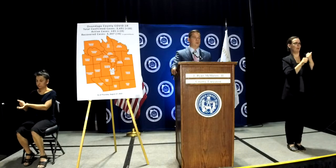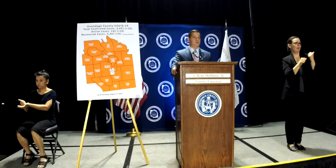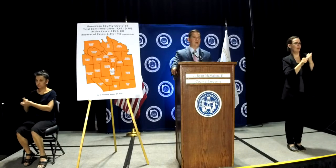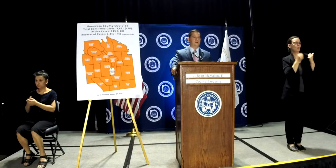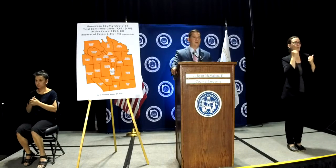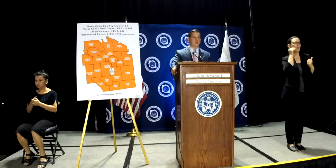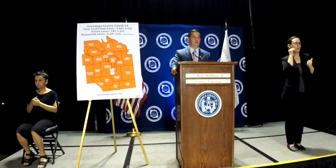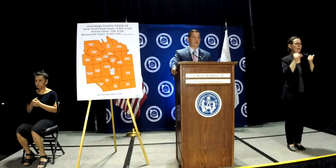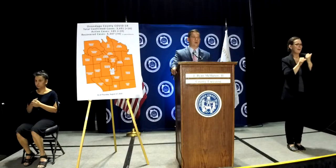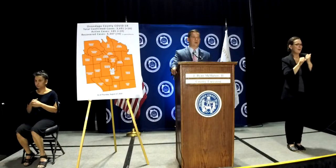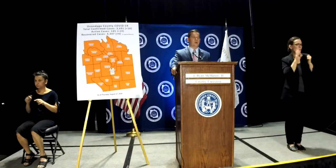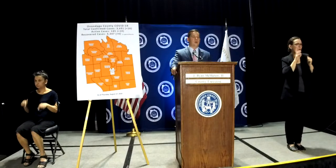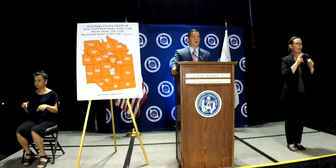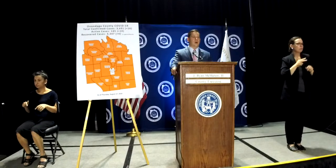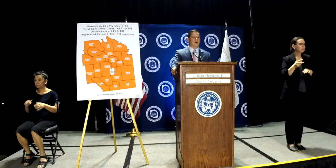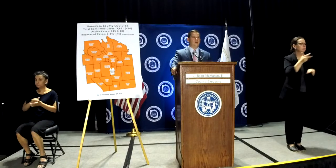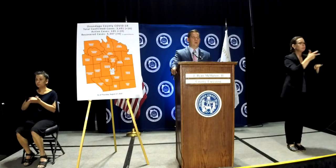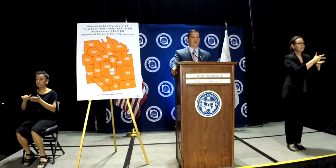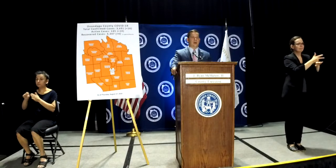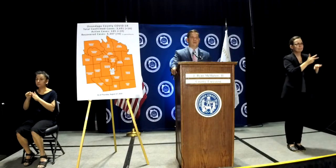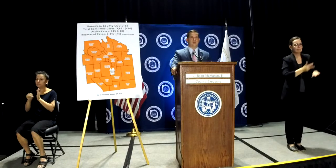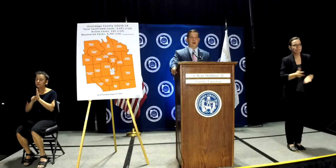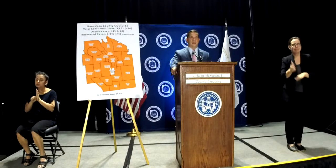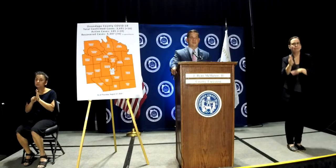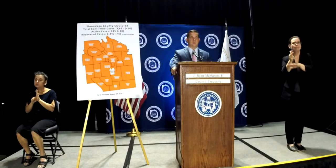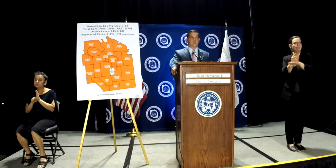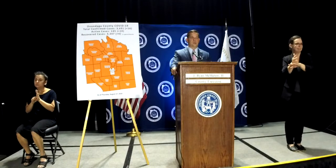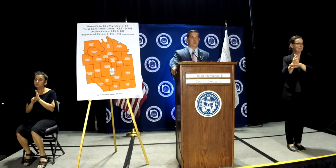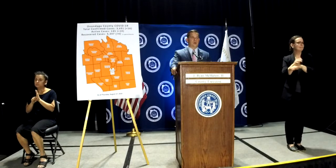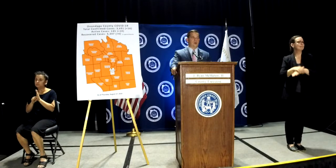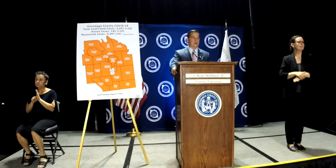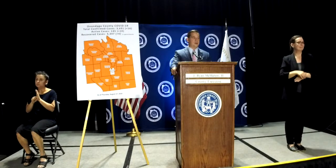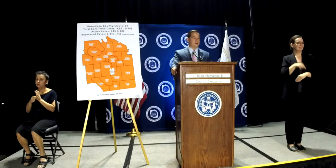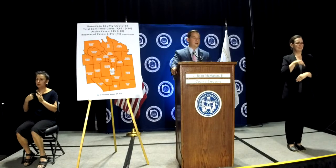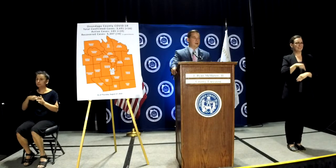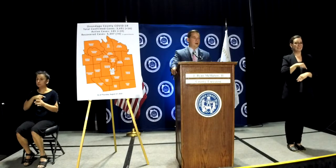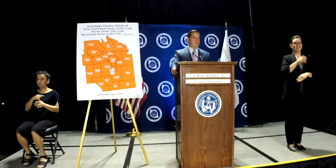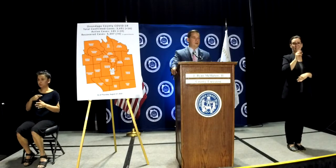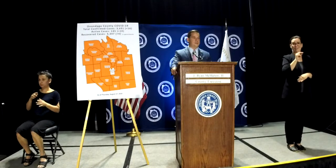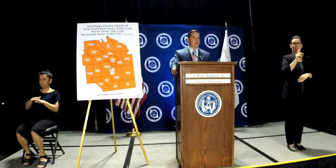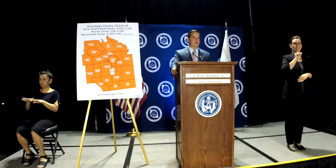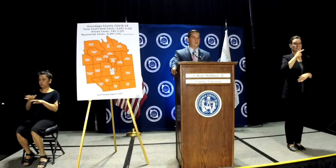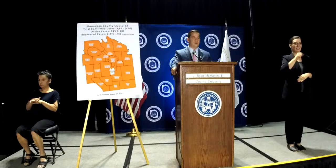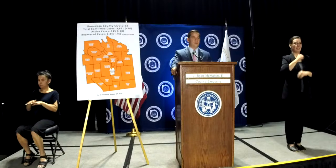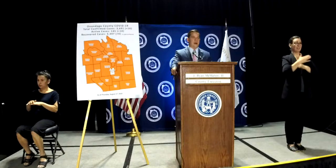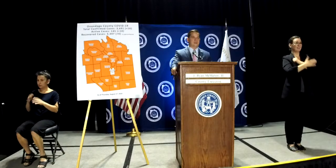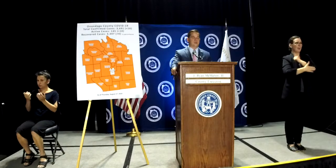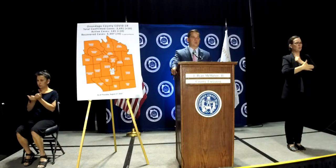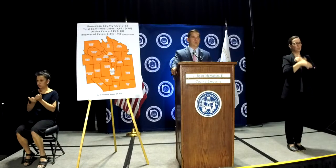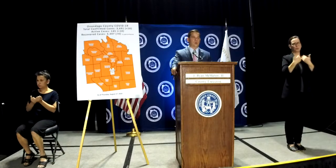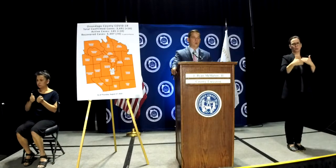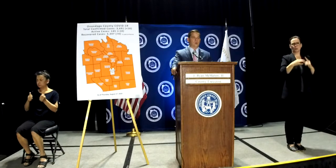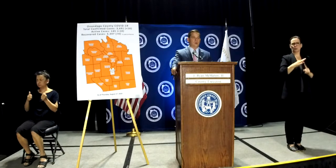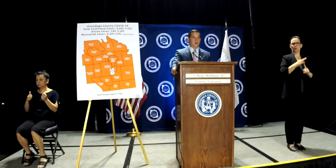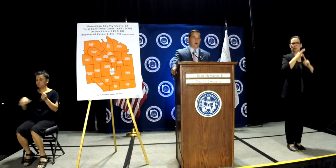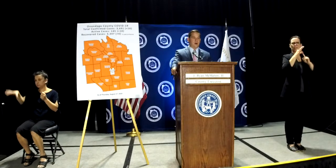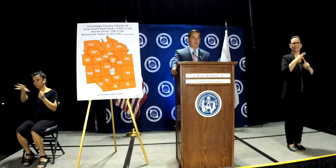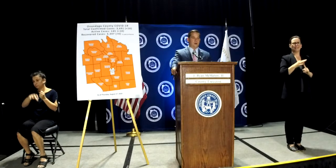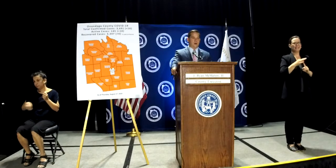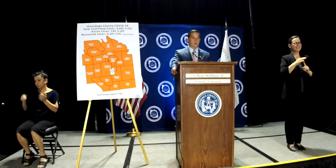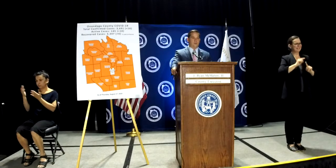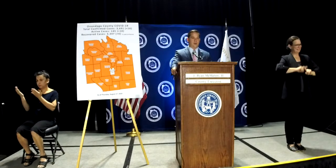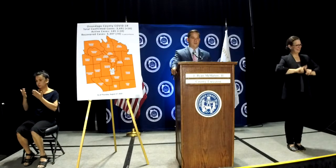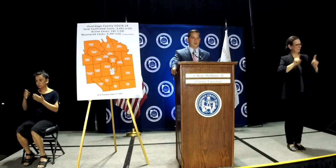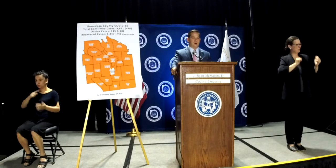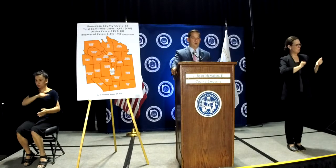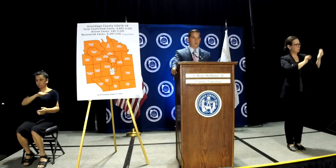state. We've done everything we could, and we're doing everything possible to ensure a very safe back-to-school